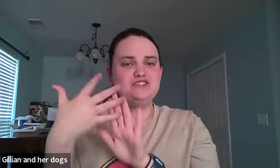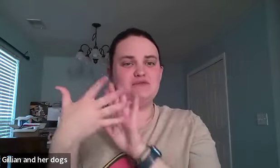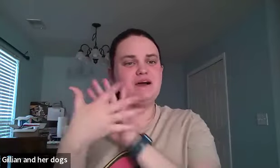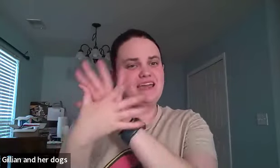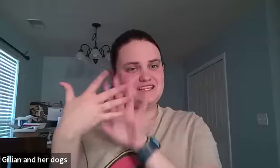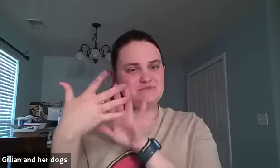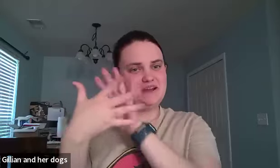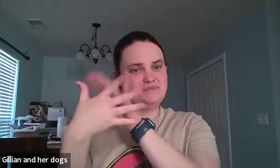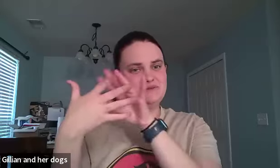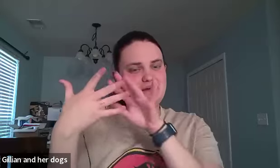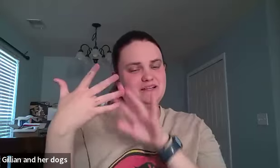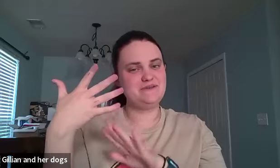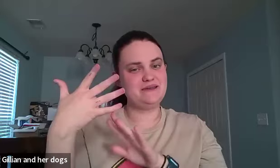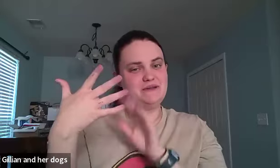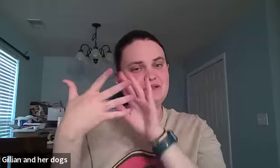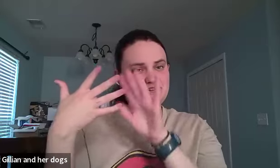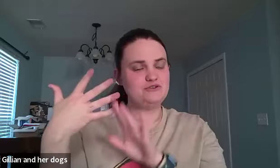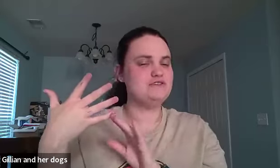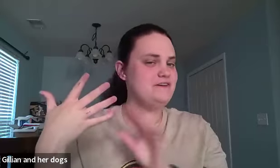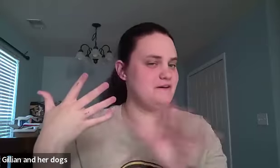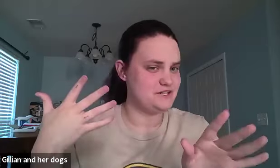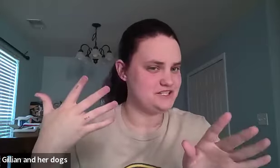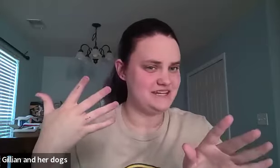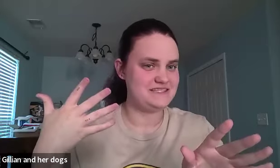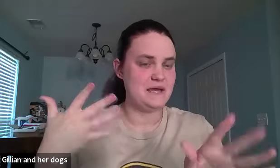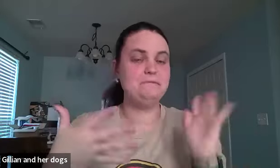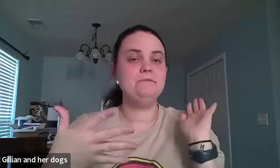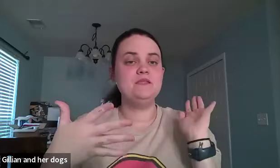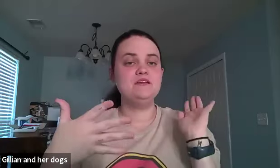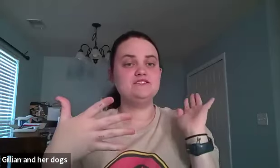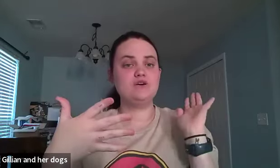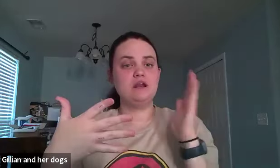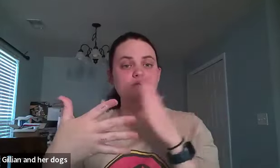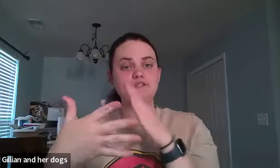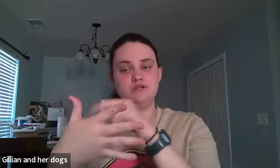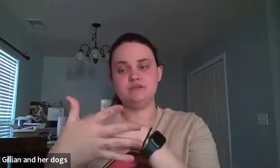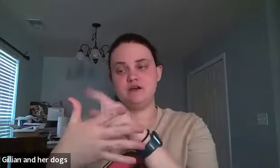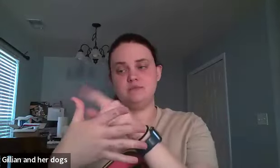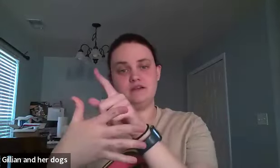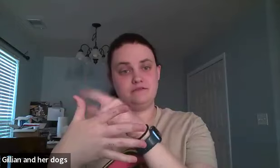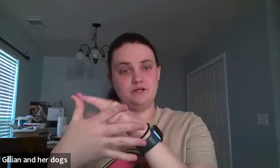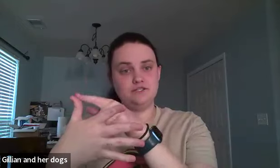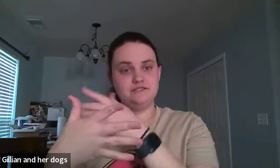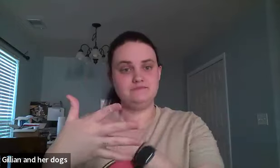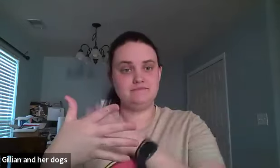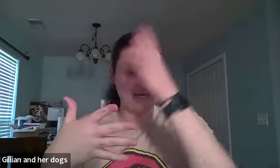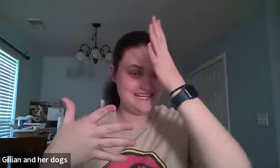So my age, my number, my placeholders are very much stayed the same. So what I would do is I'll be like, first, my